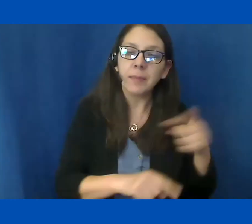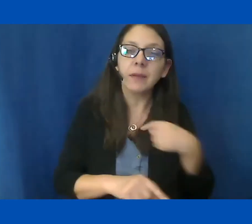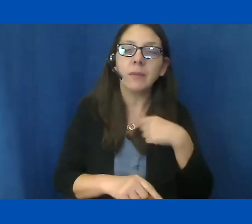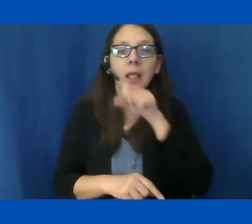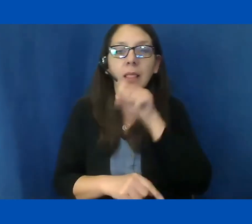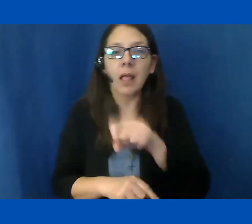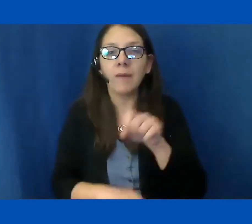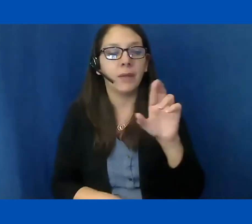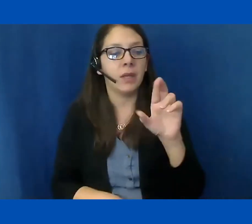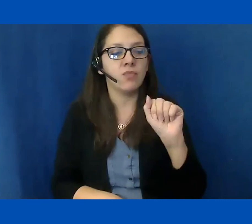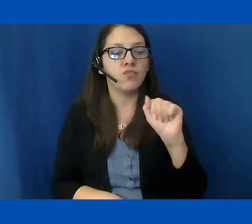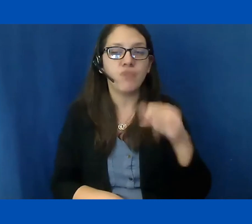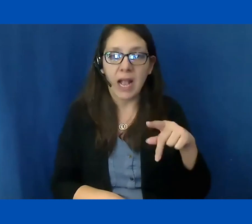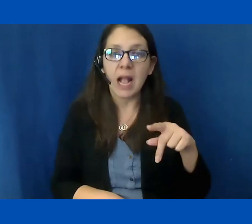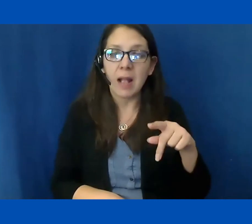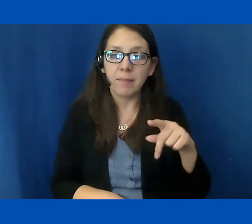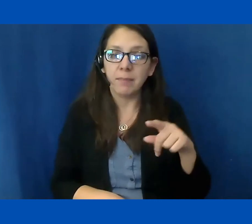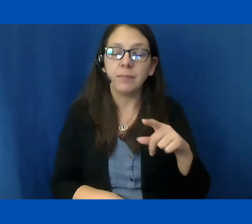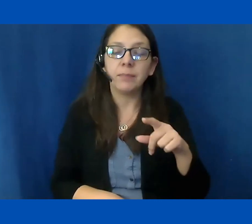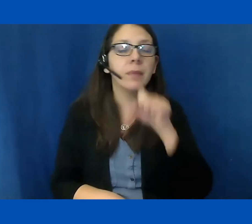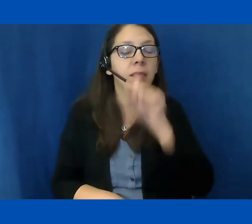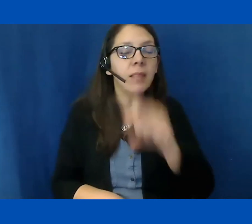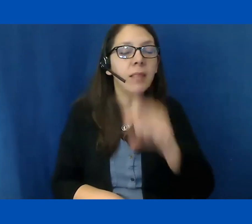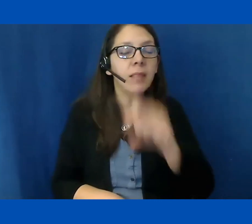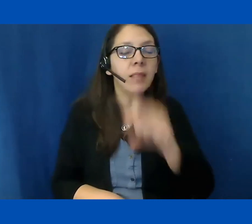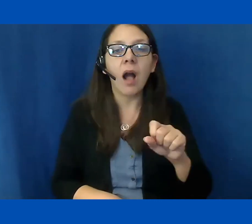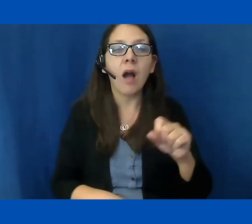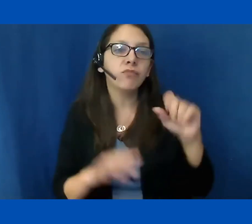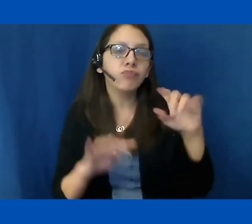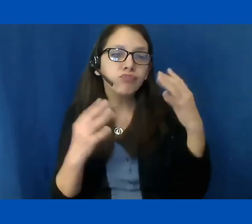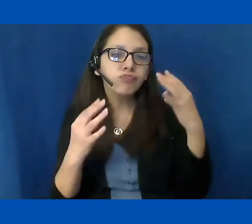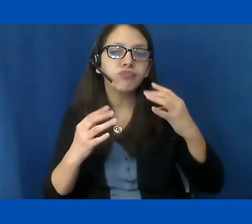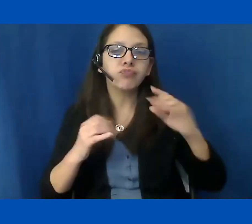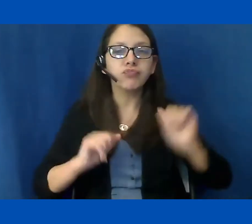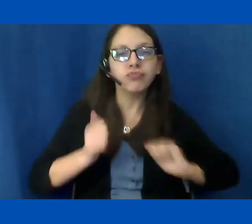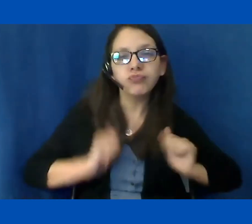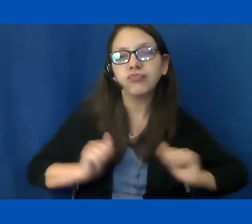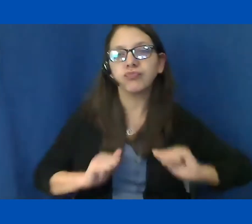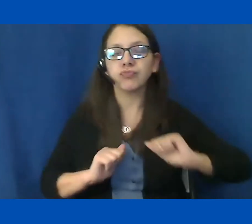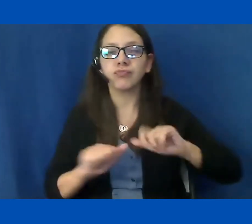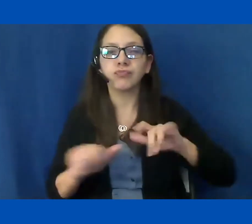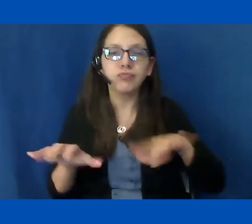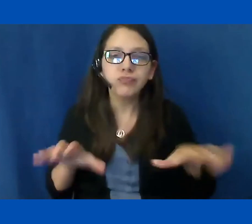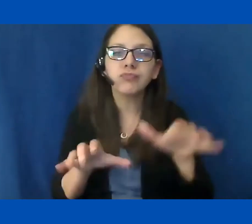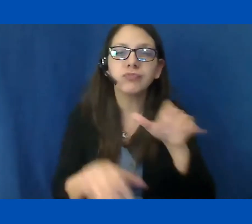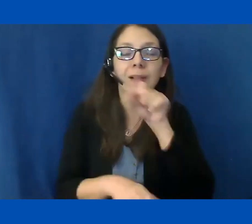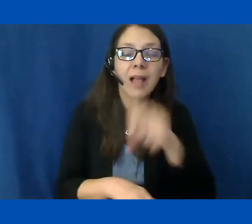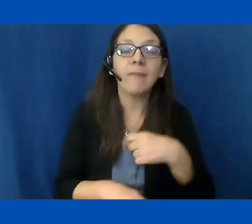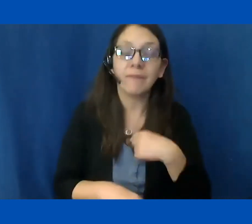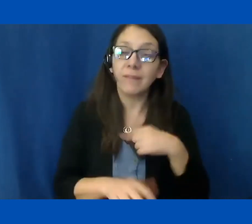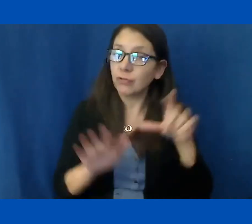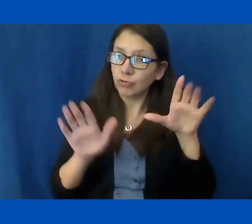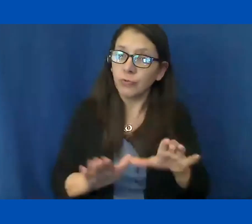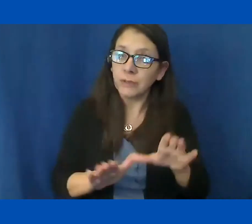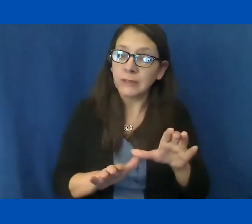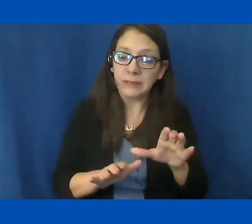when I was little, I loved to rap and I loved to perform. And it was great. It's fun when you're just doing it with